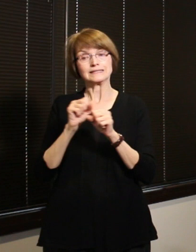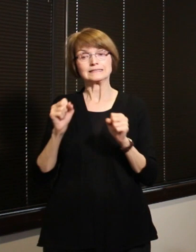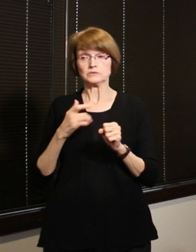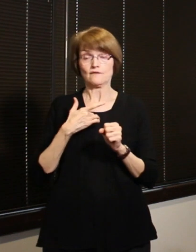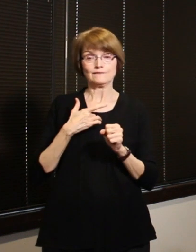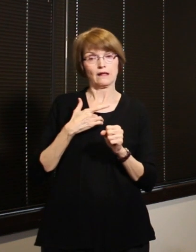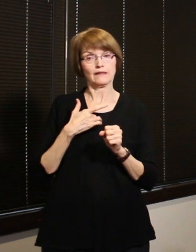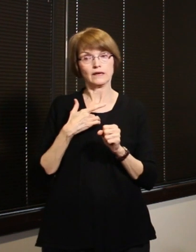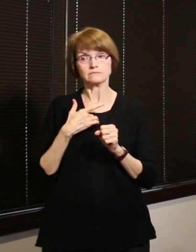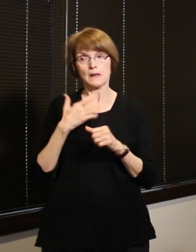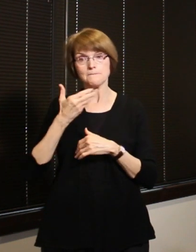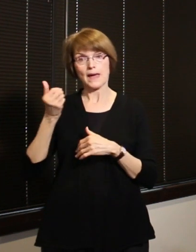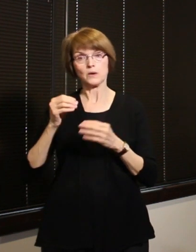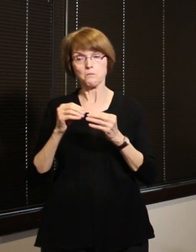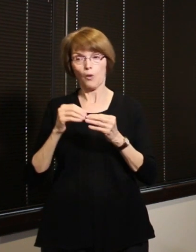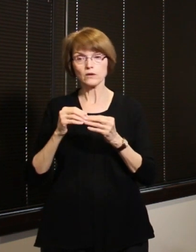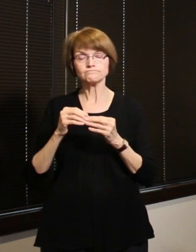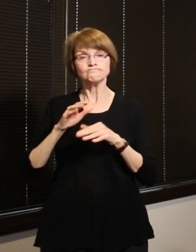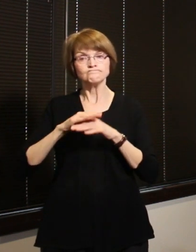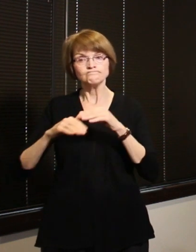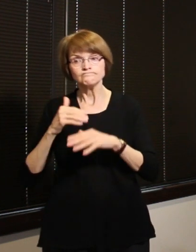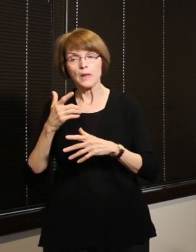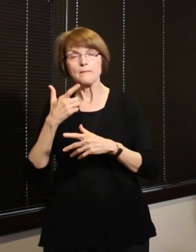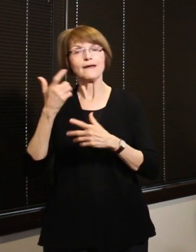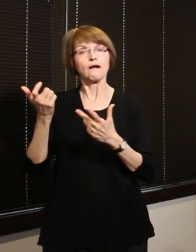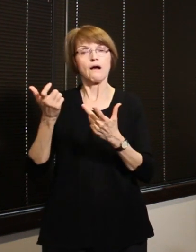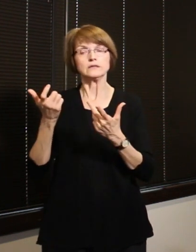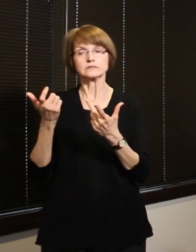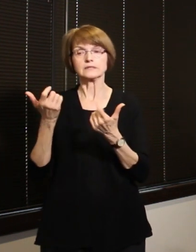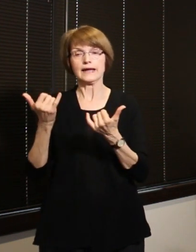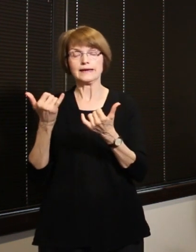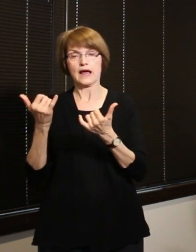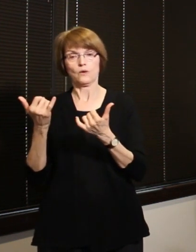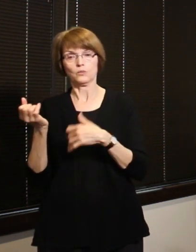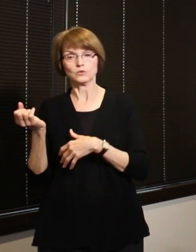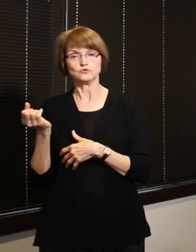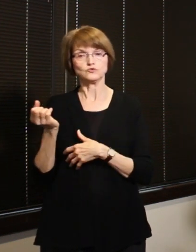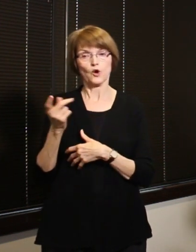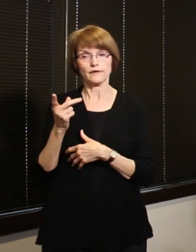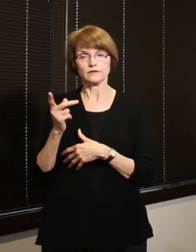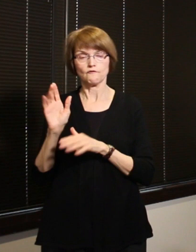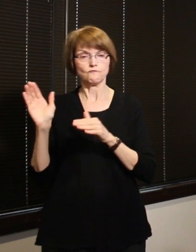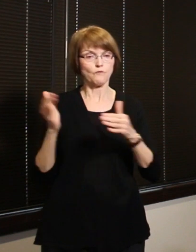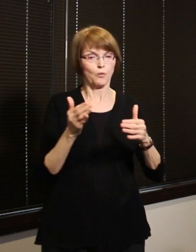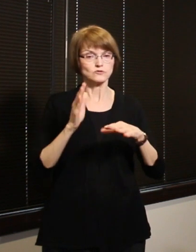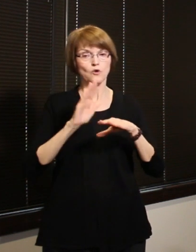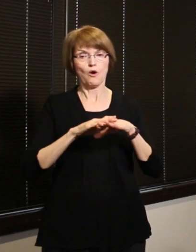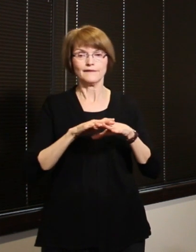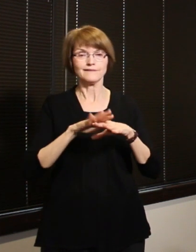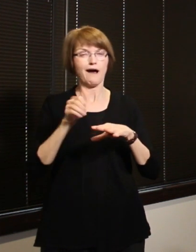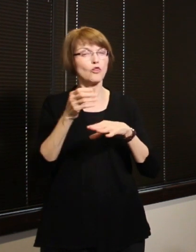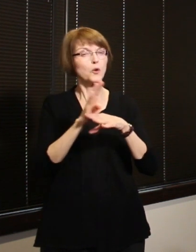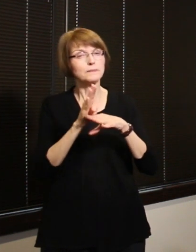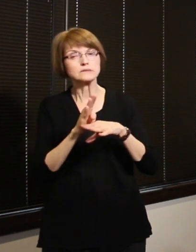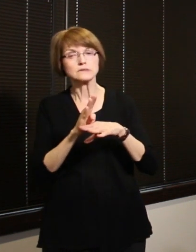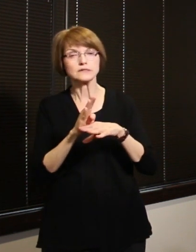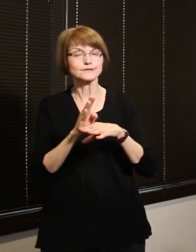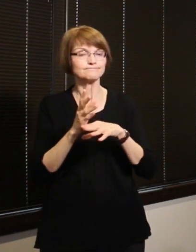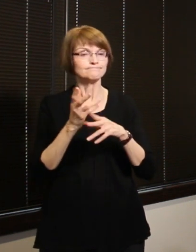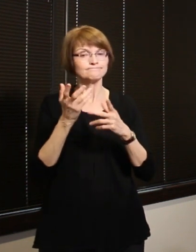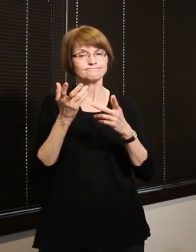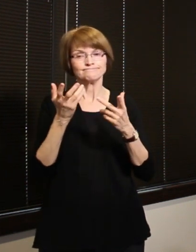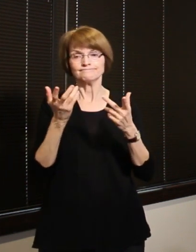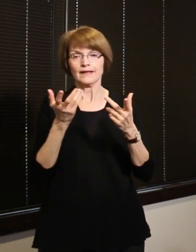feeling better about this is we're now starting to get back into some of the other business that we had sort of pushed off